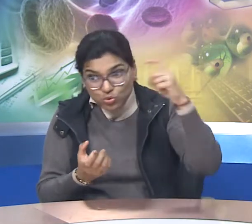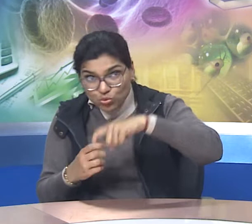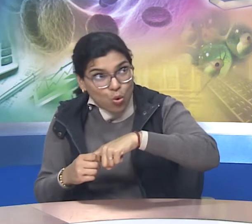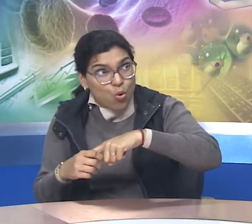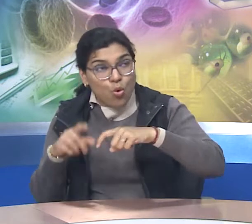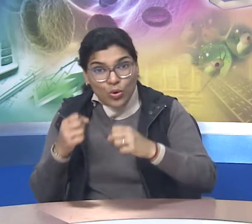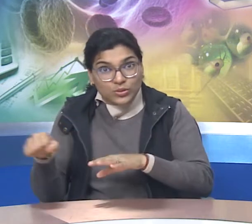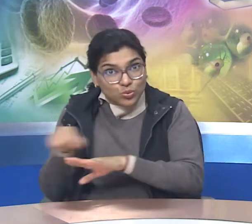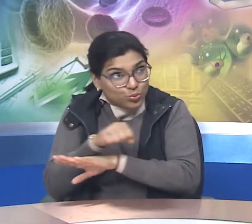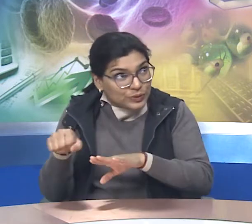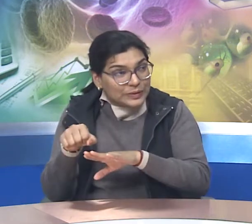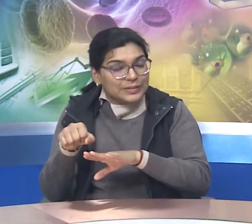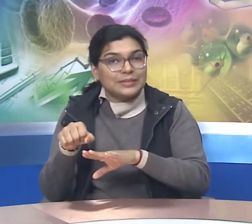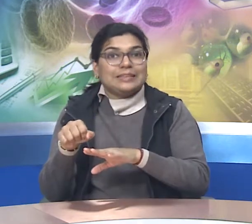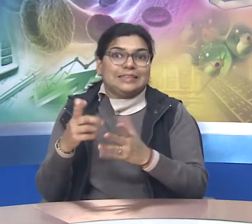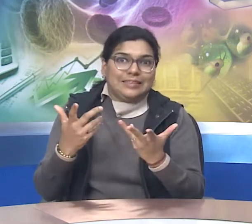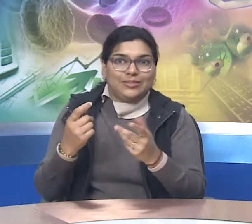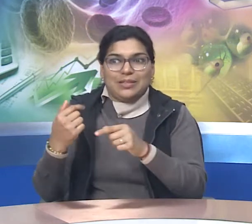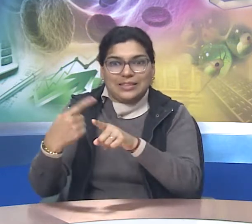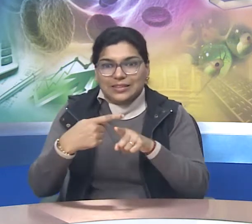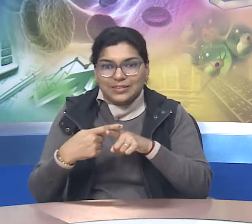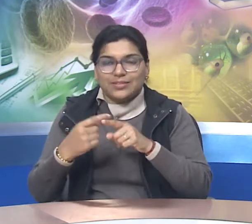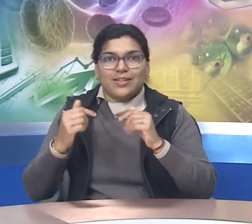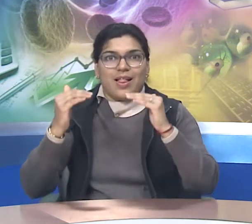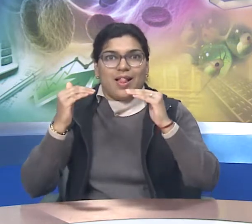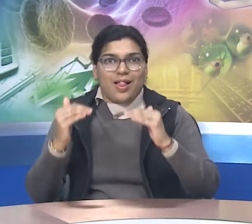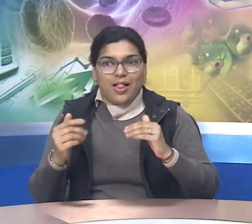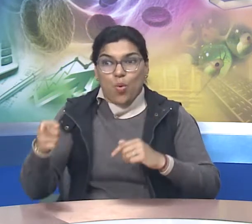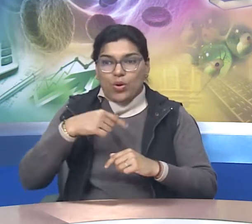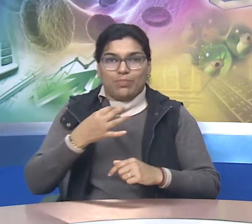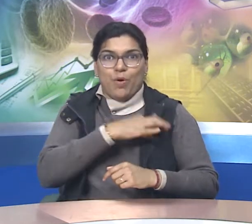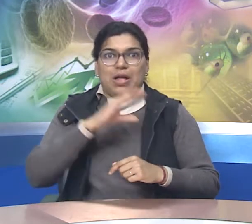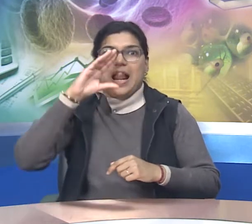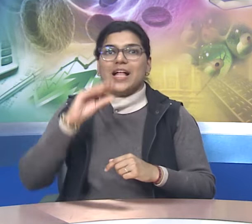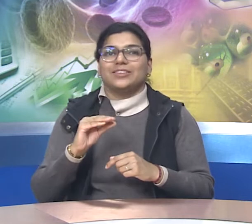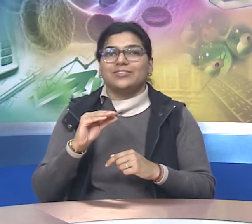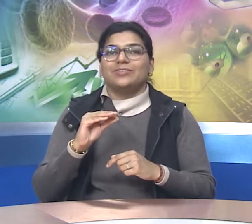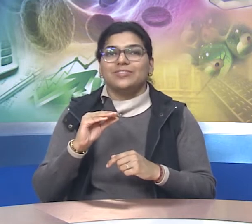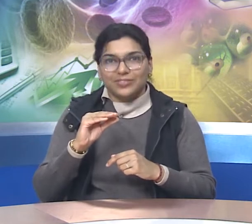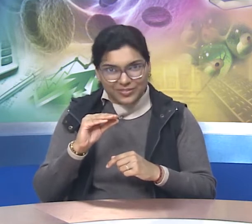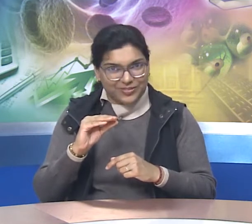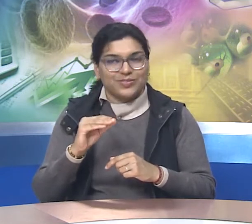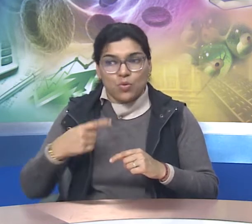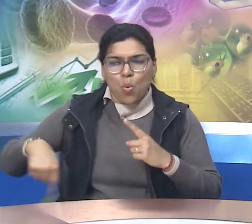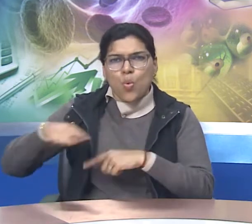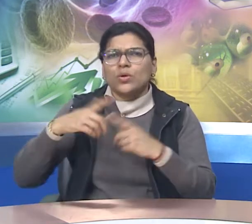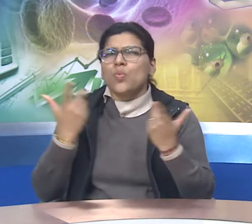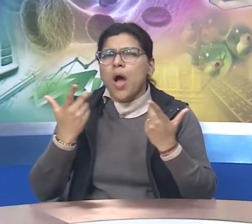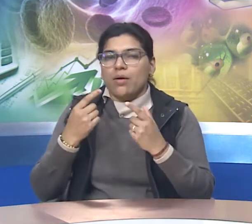shine, it means that everyone else earns a little bit